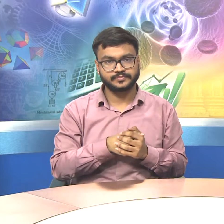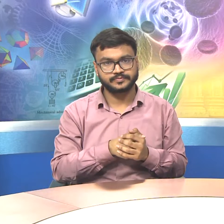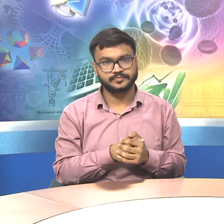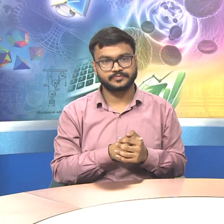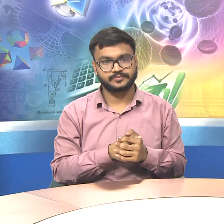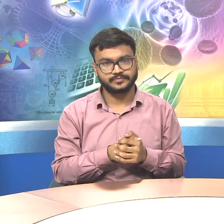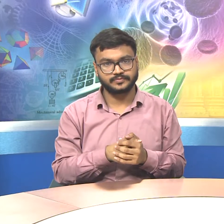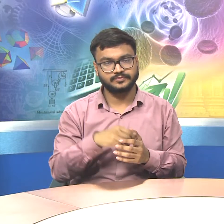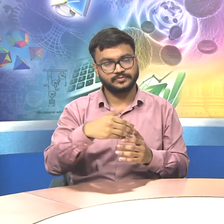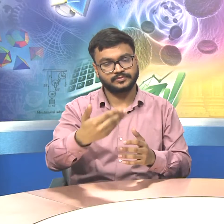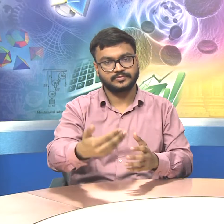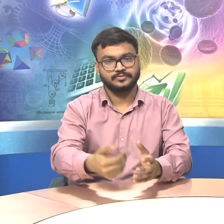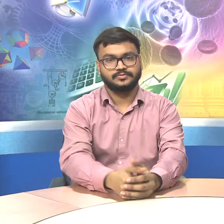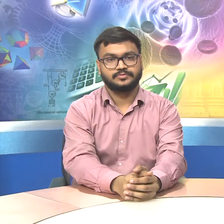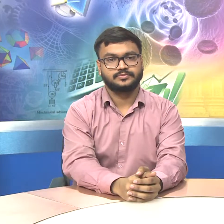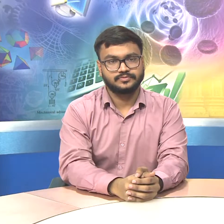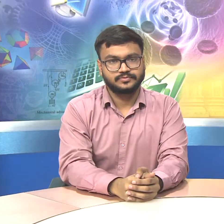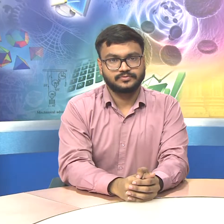other person.